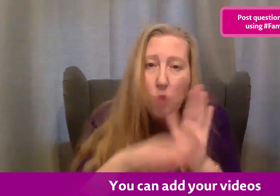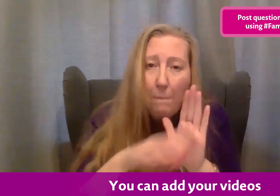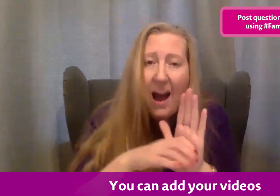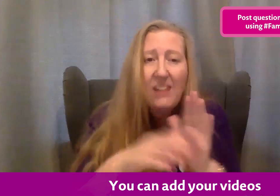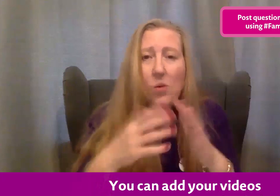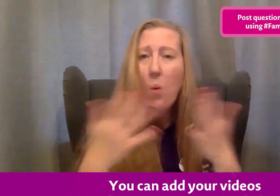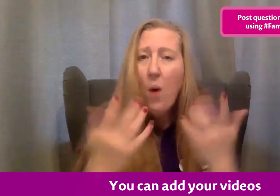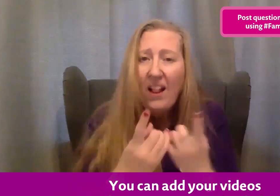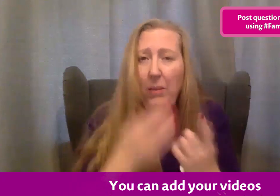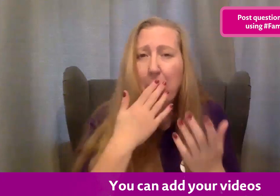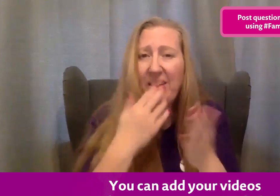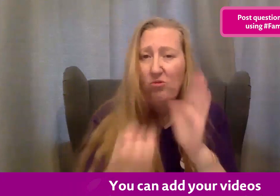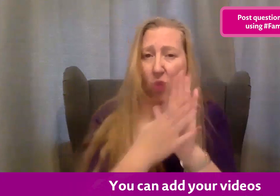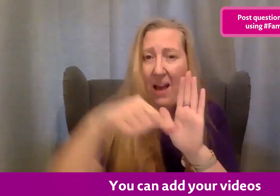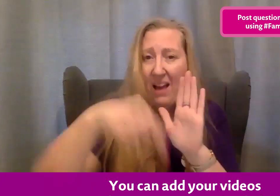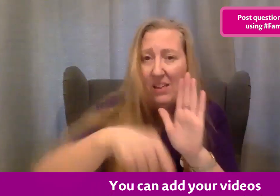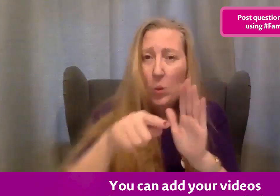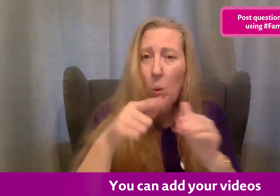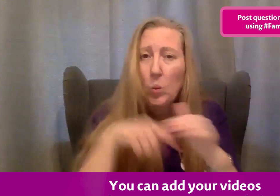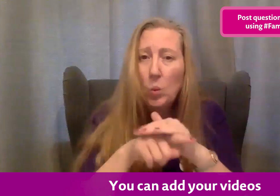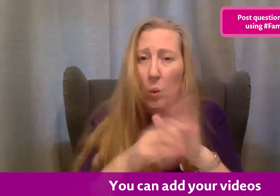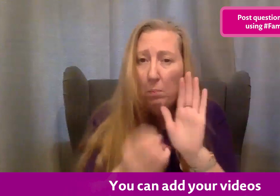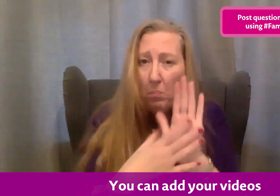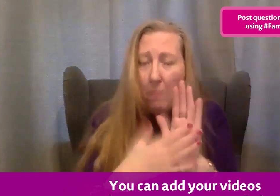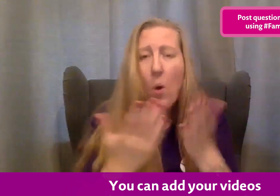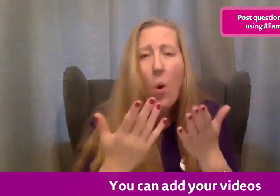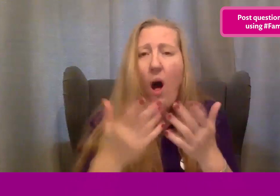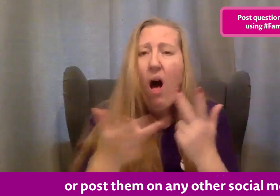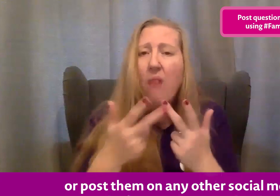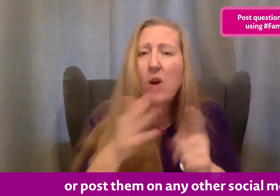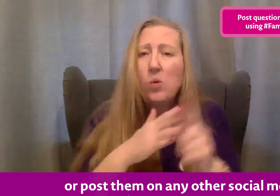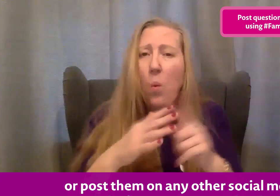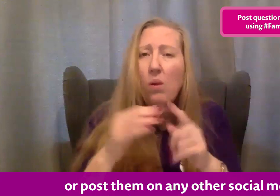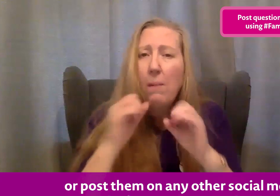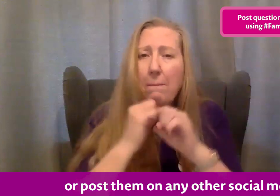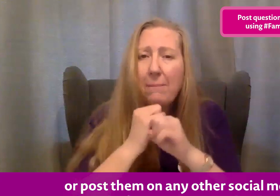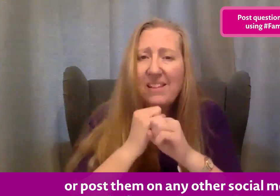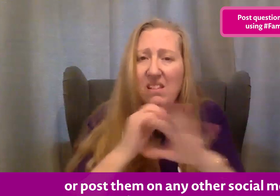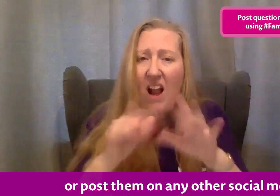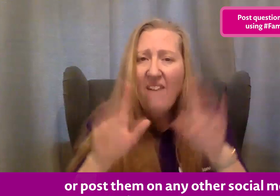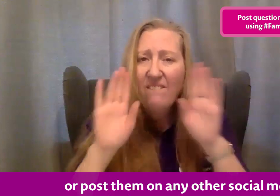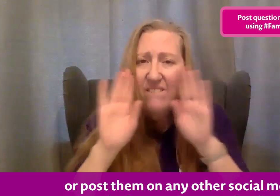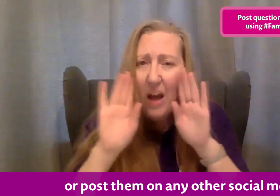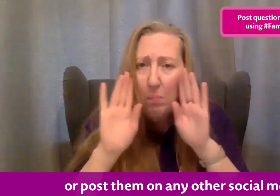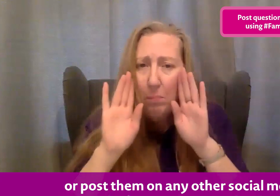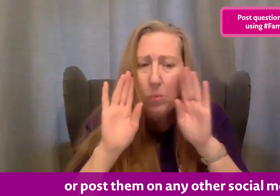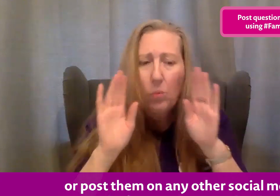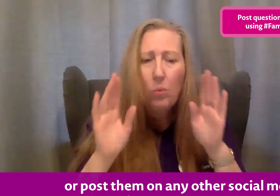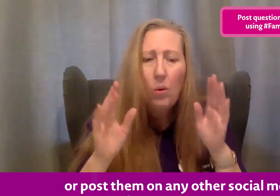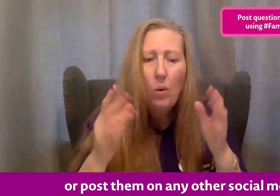You can add your videos to the comments section below or post them on any other social media platforms such as